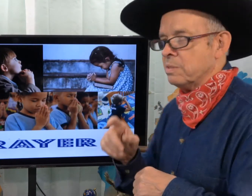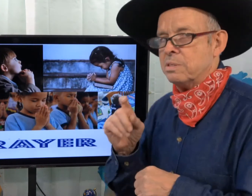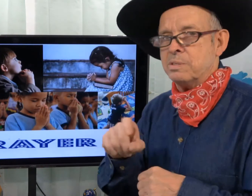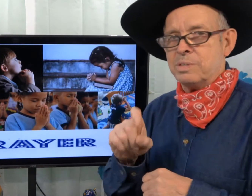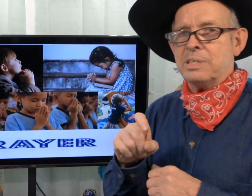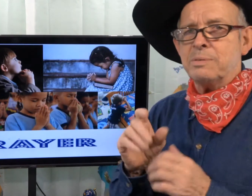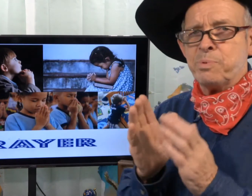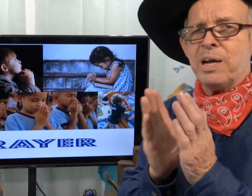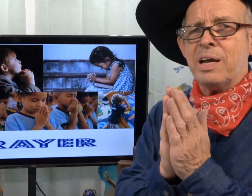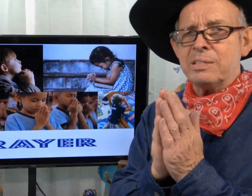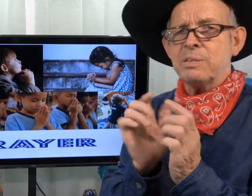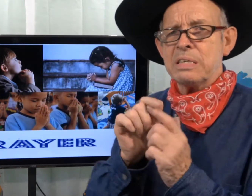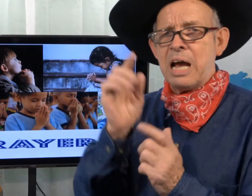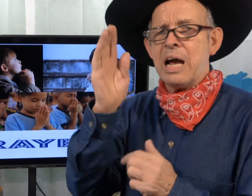You need praise to God.